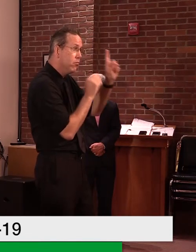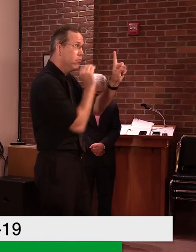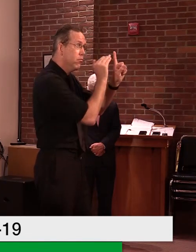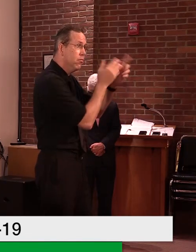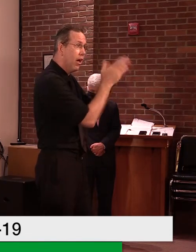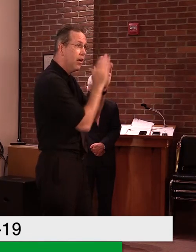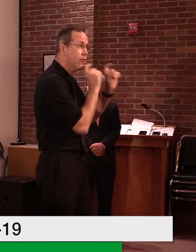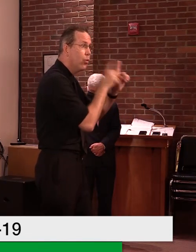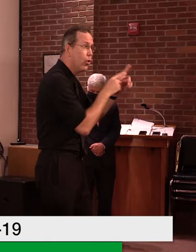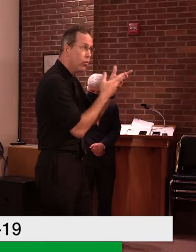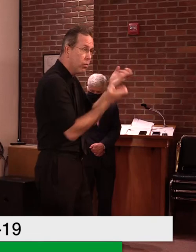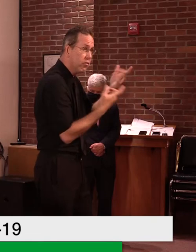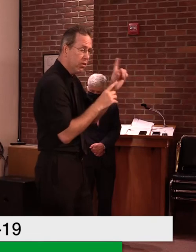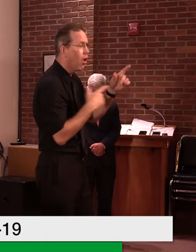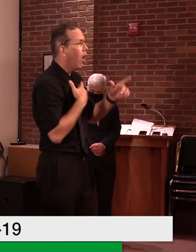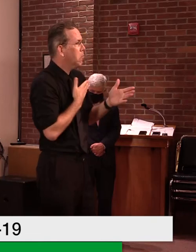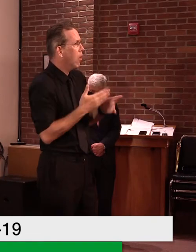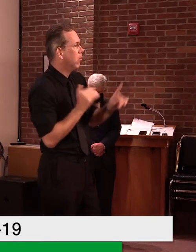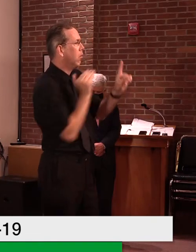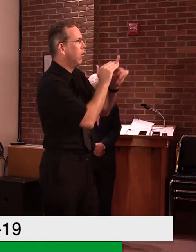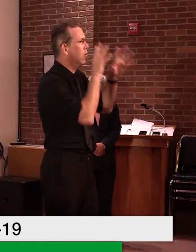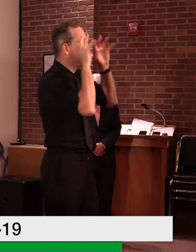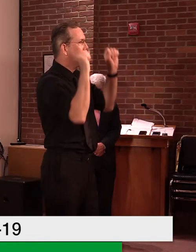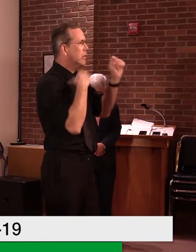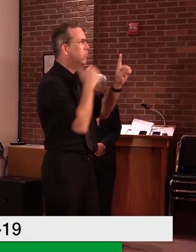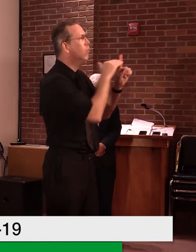ongoing supply to build the stockpile.